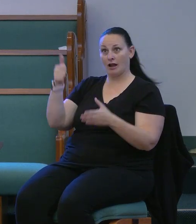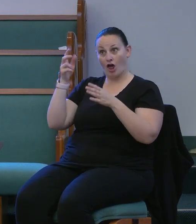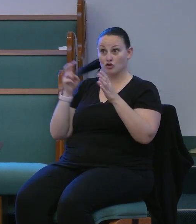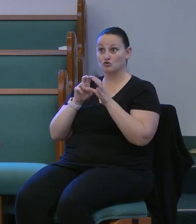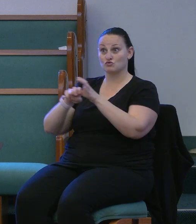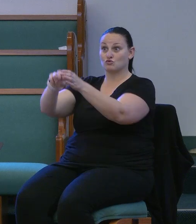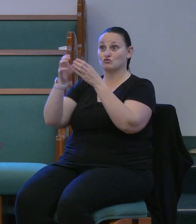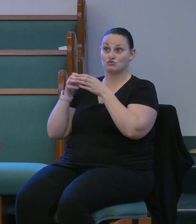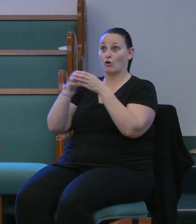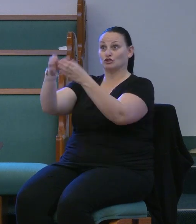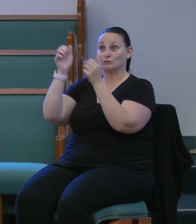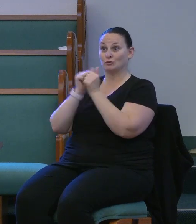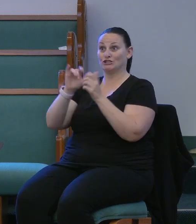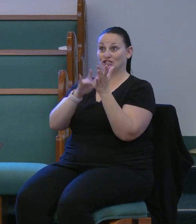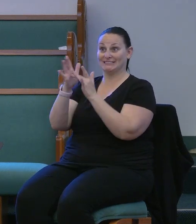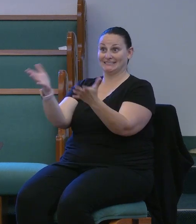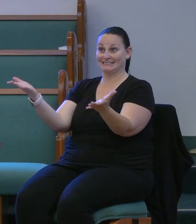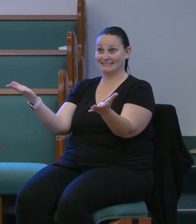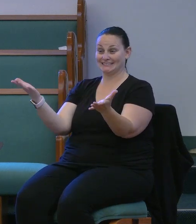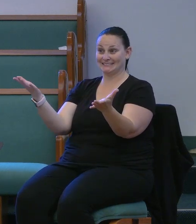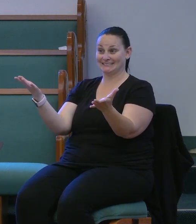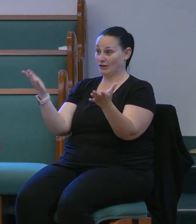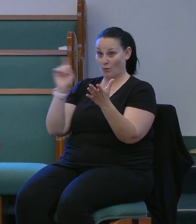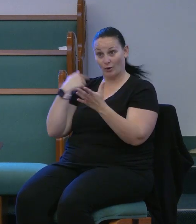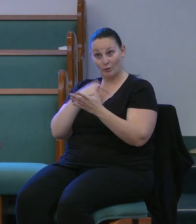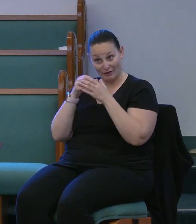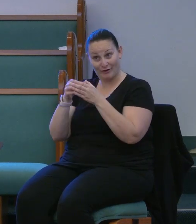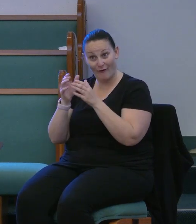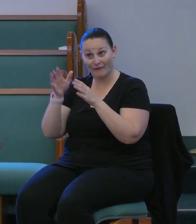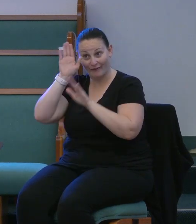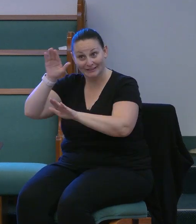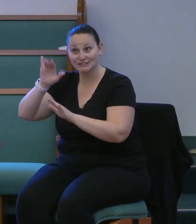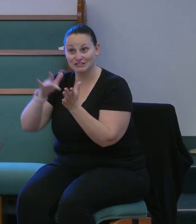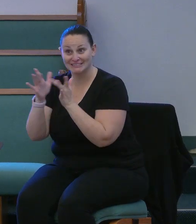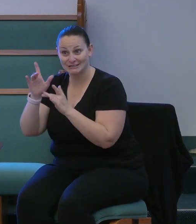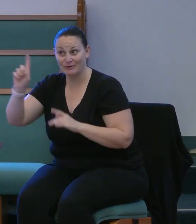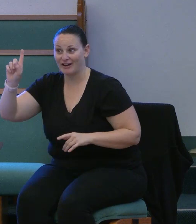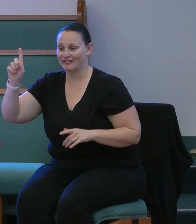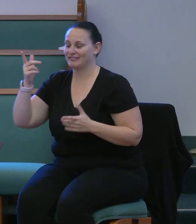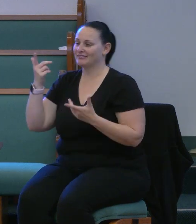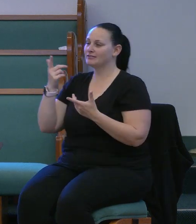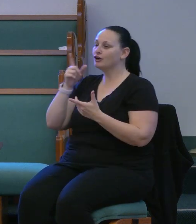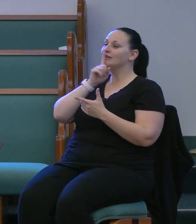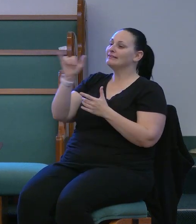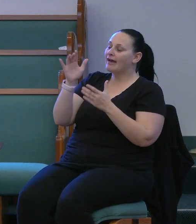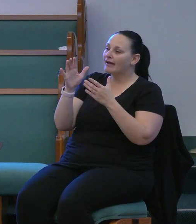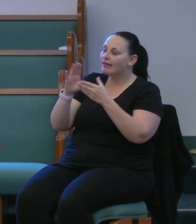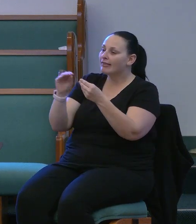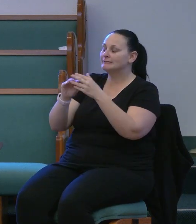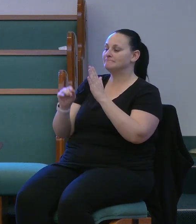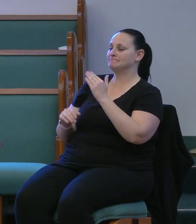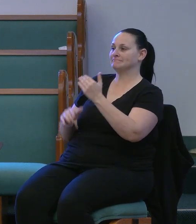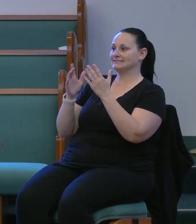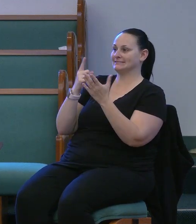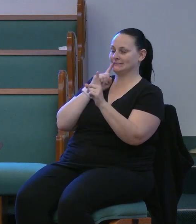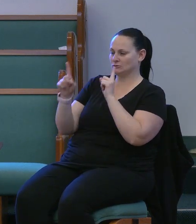with Jesus. Where are we going, Jesus? The farewell discourse from Jesus takes